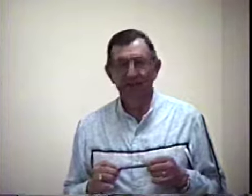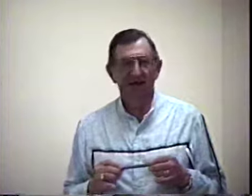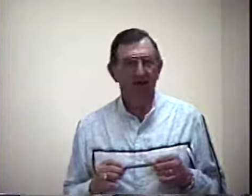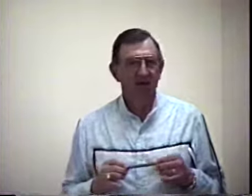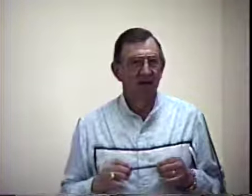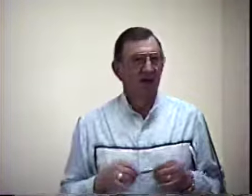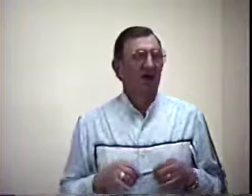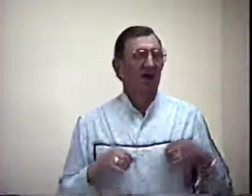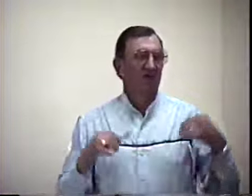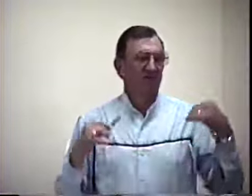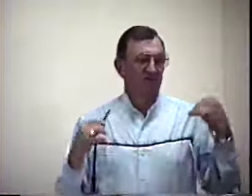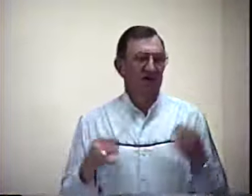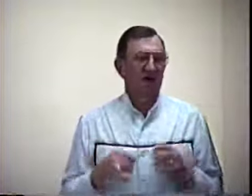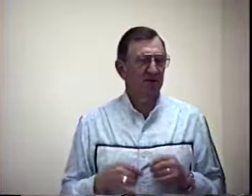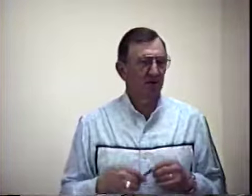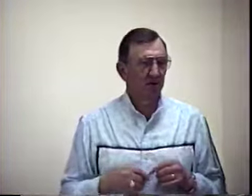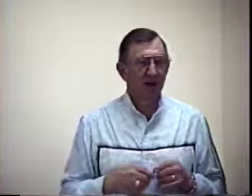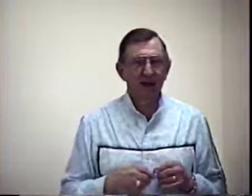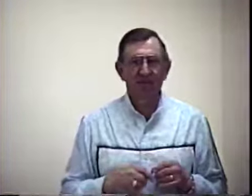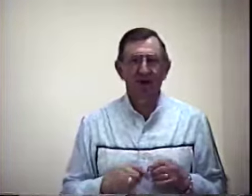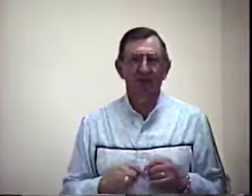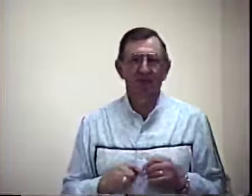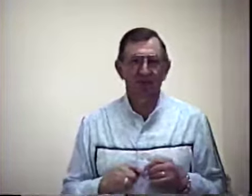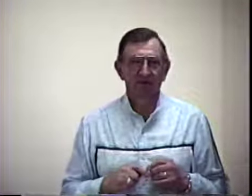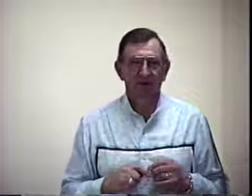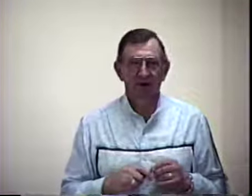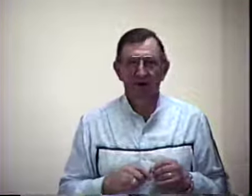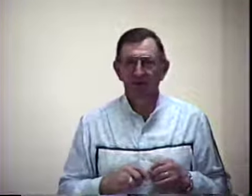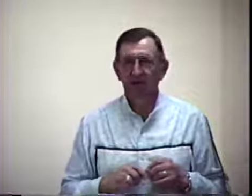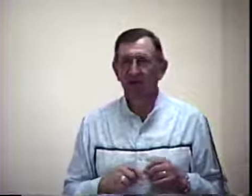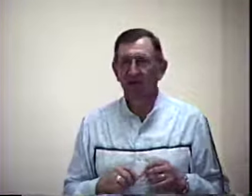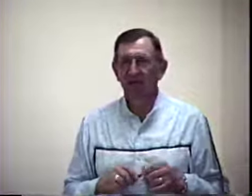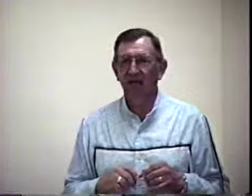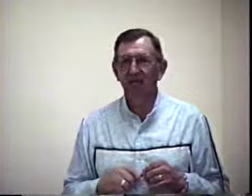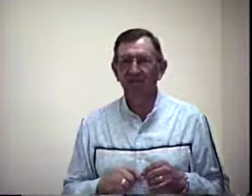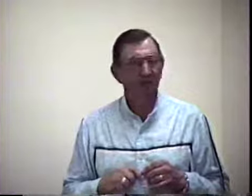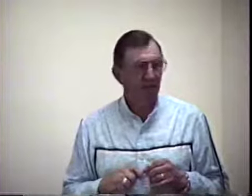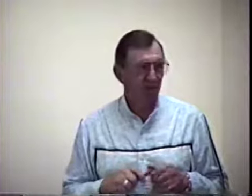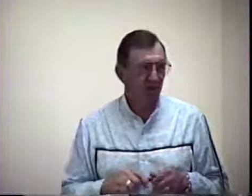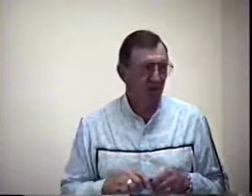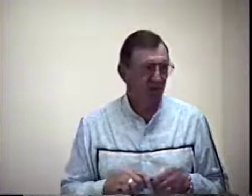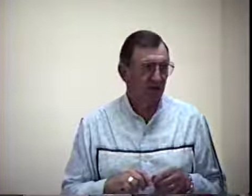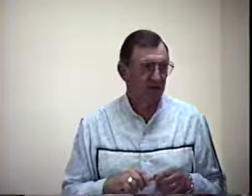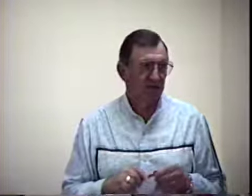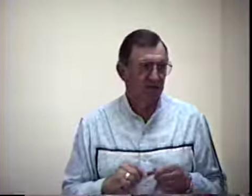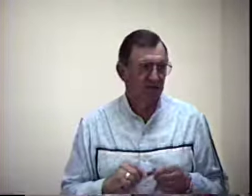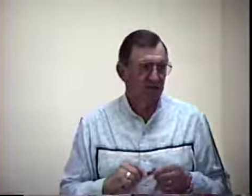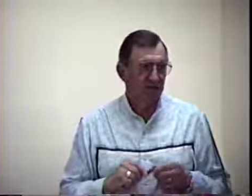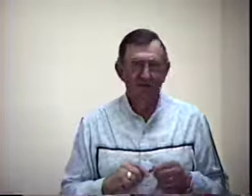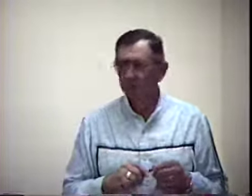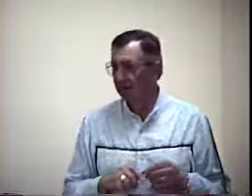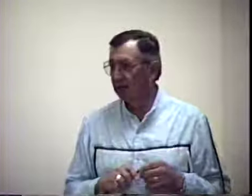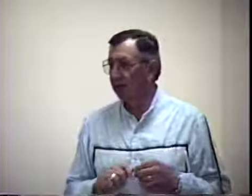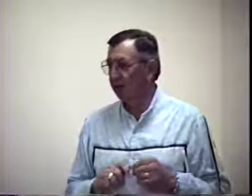that have had no background, so-called, in the Native American culture, but yet come in